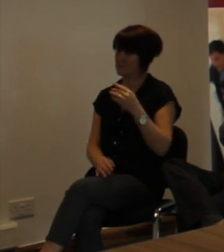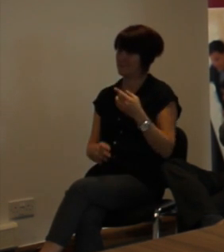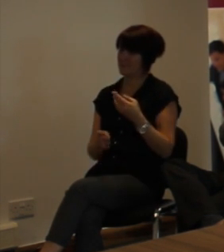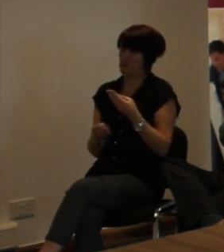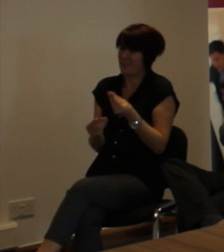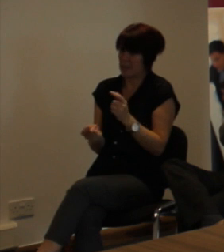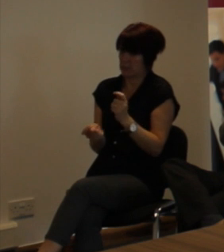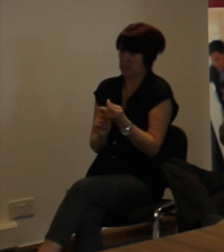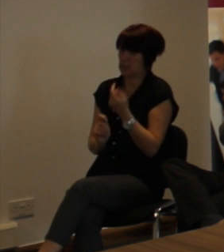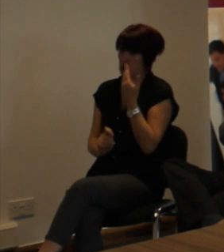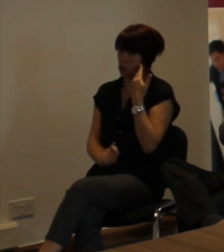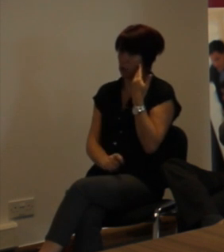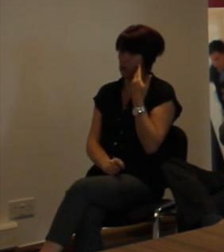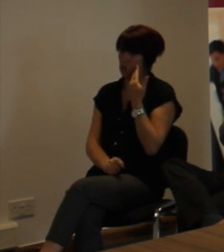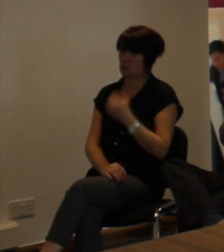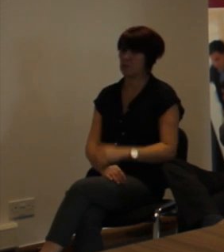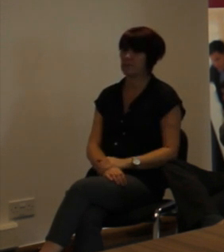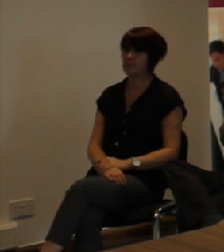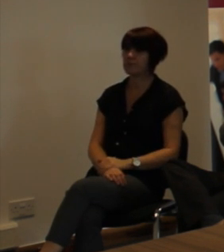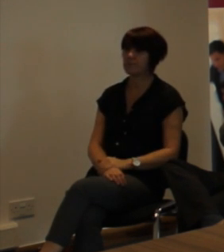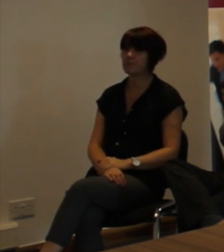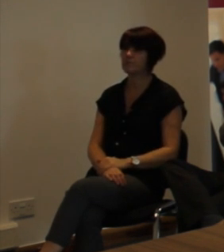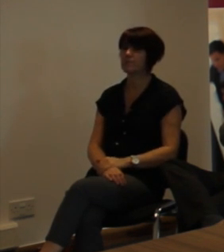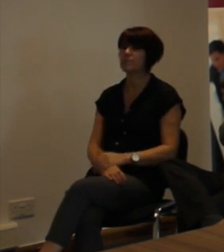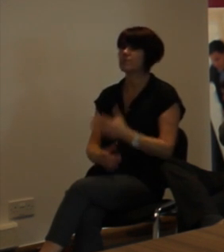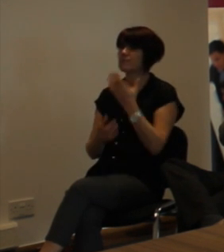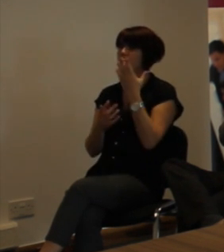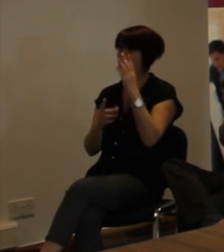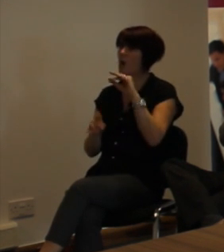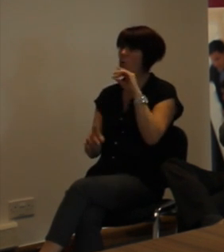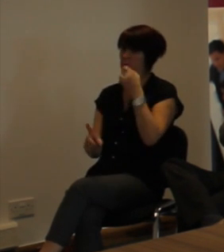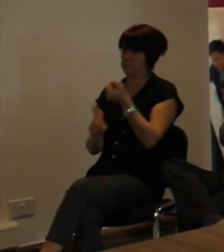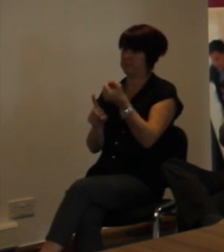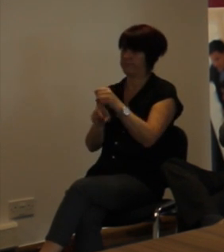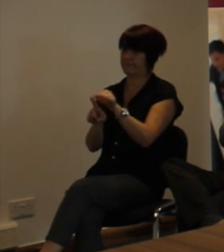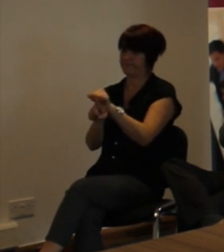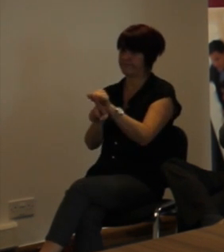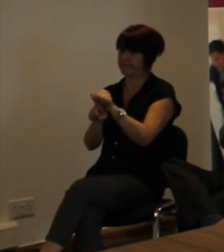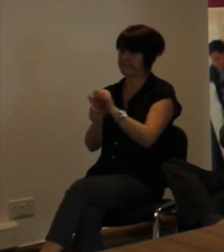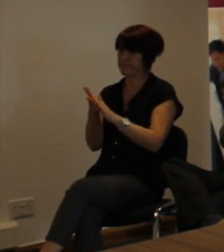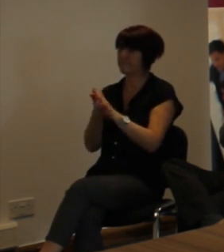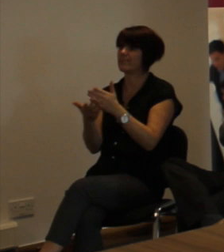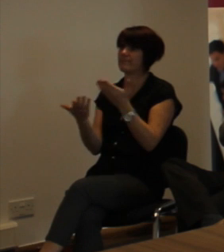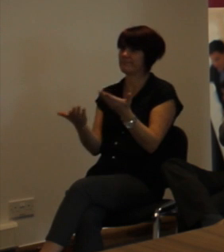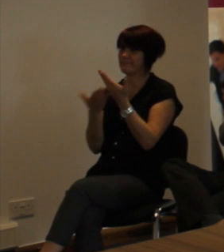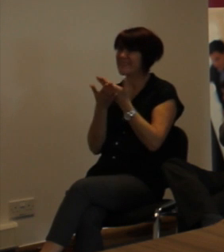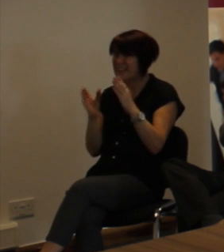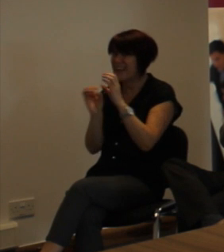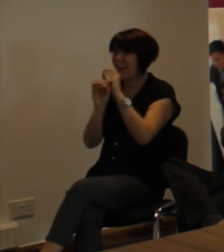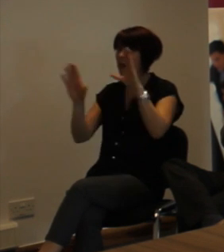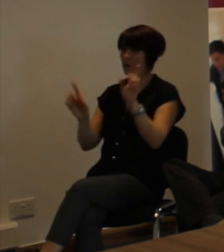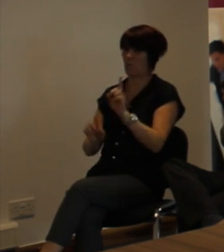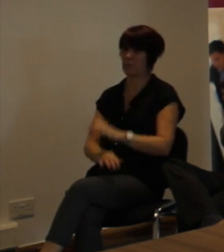are certain things which are different, have changed. So we'll be addressing that. I'll be highlighting those things anyway to make it quite clear where